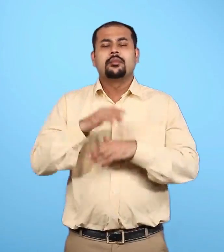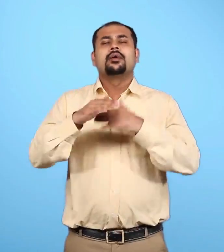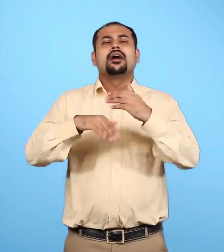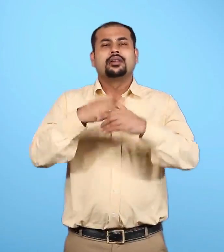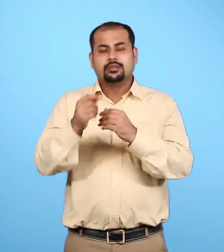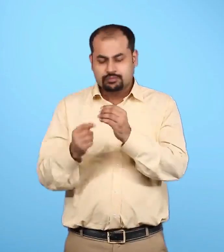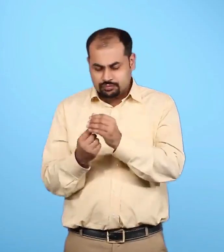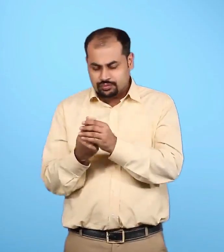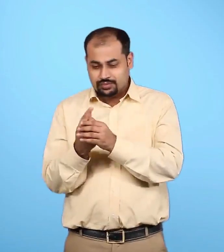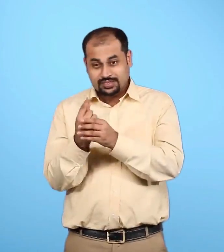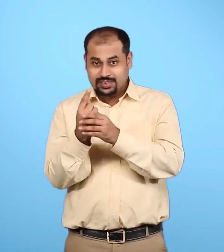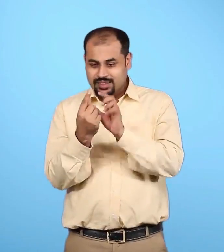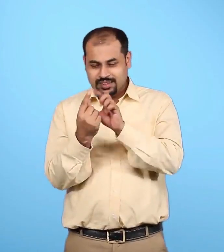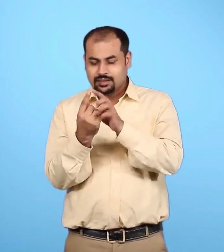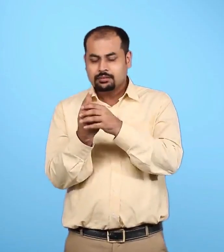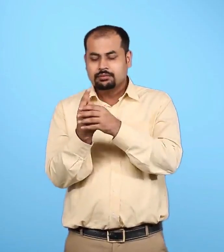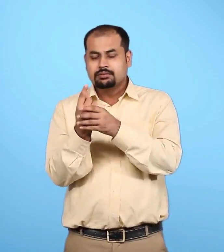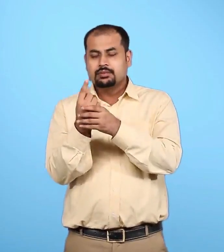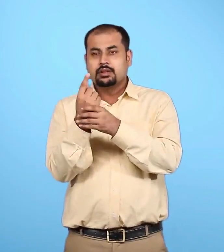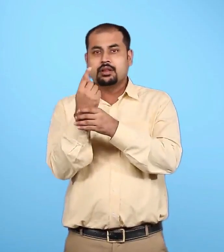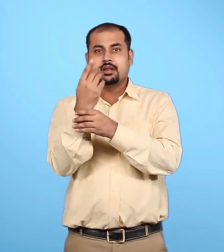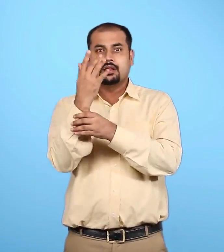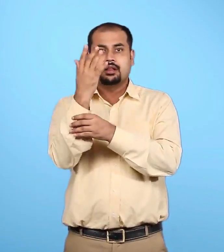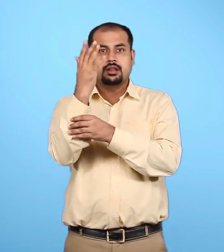After that, it started growing faster.